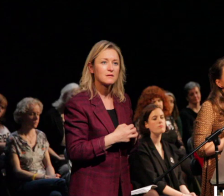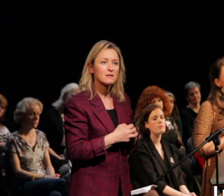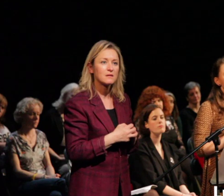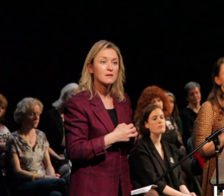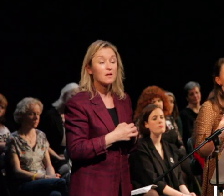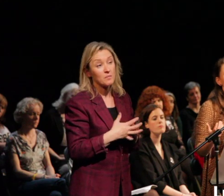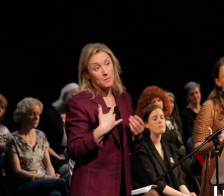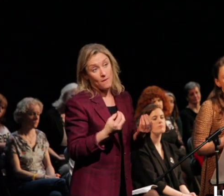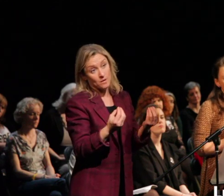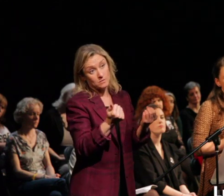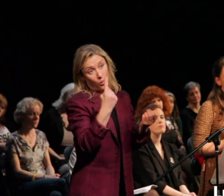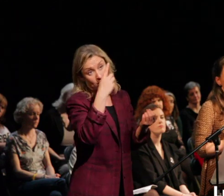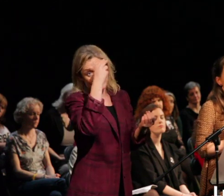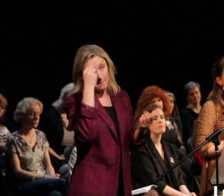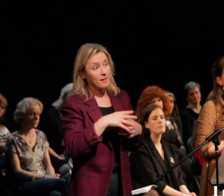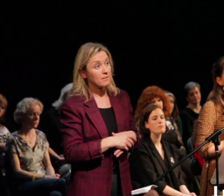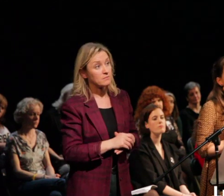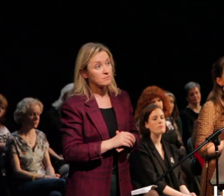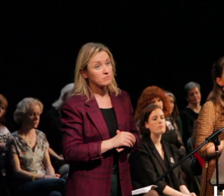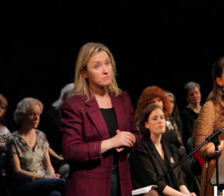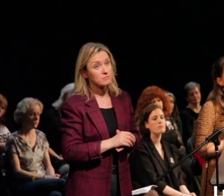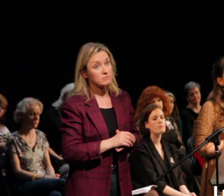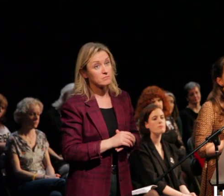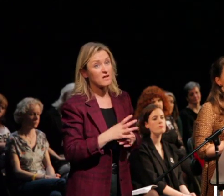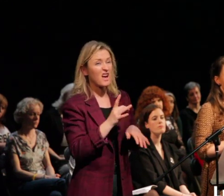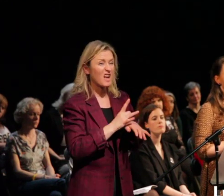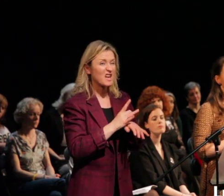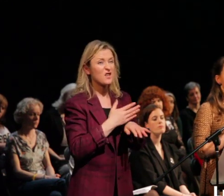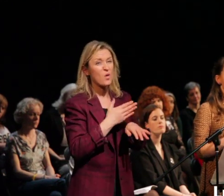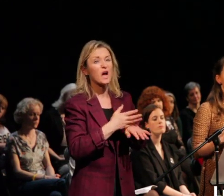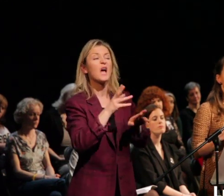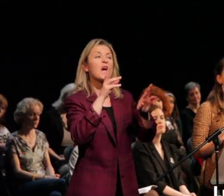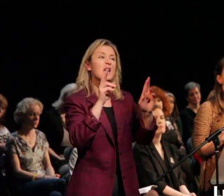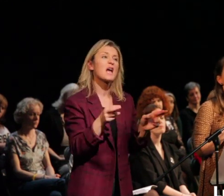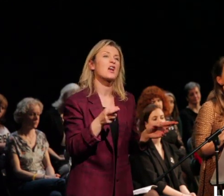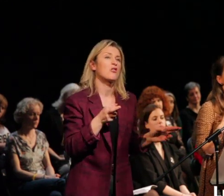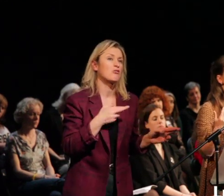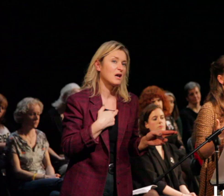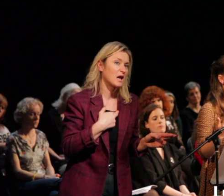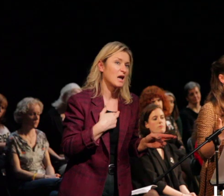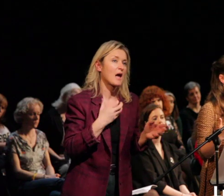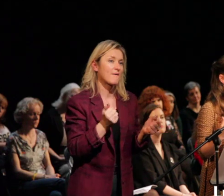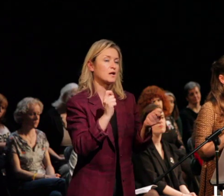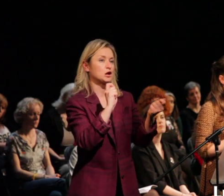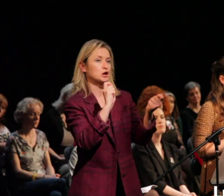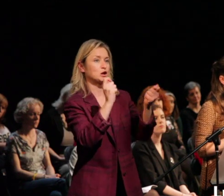So I suppose I offer that as just one example of the kind of work that can really create a tangible